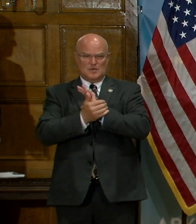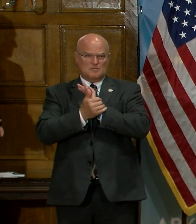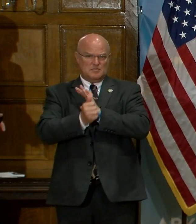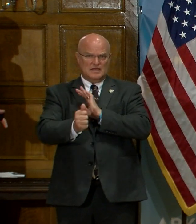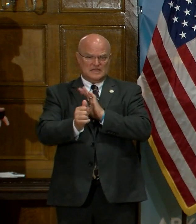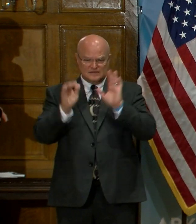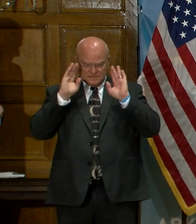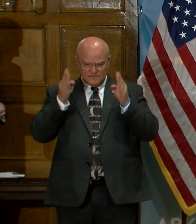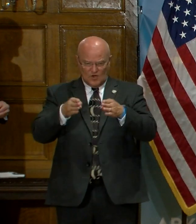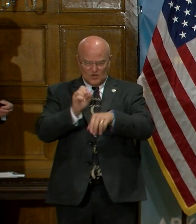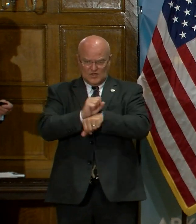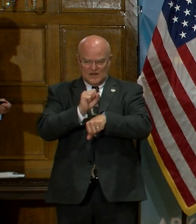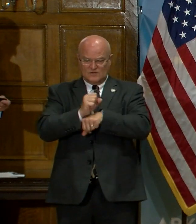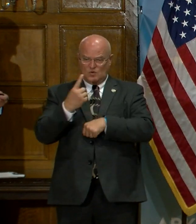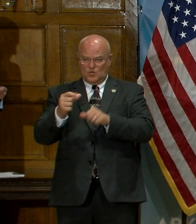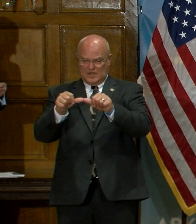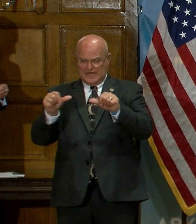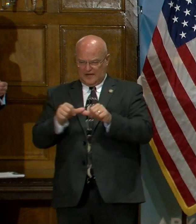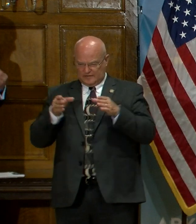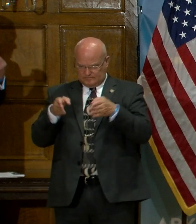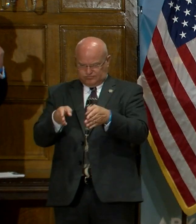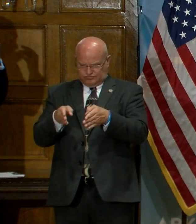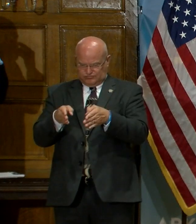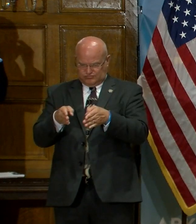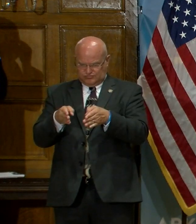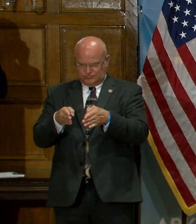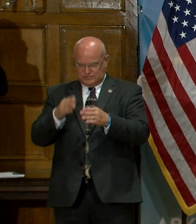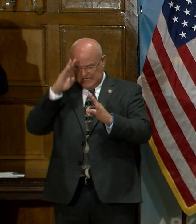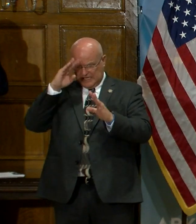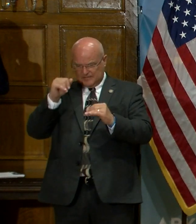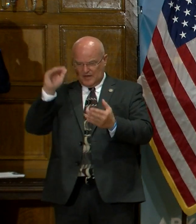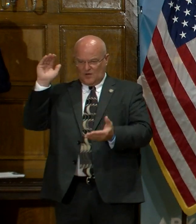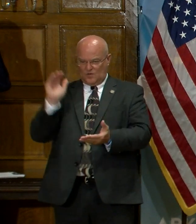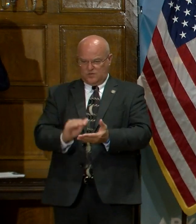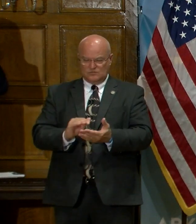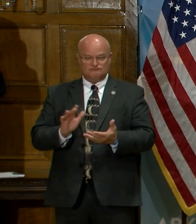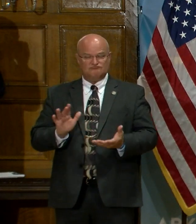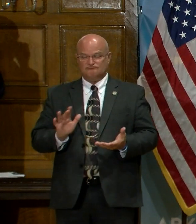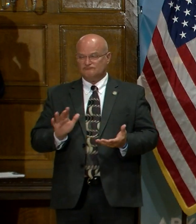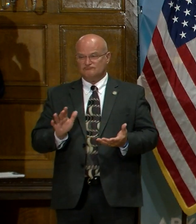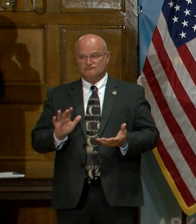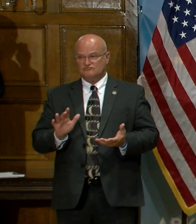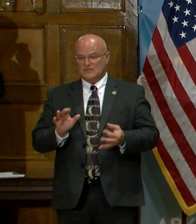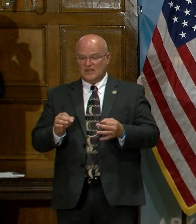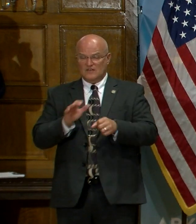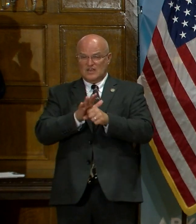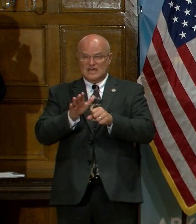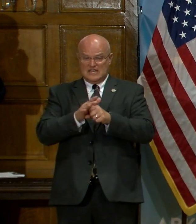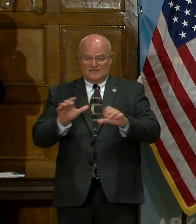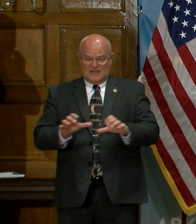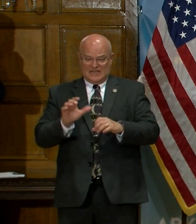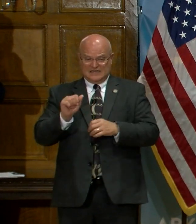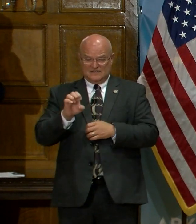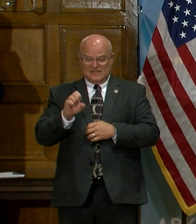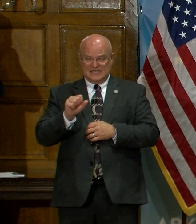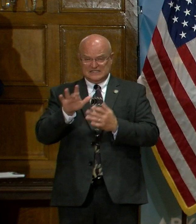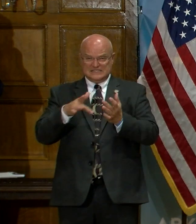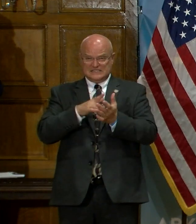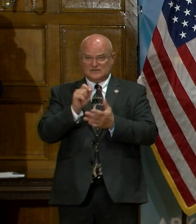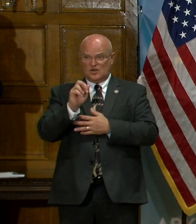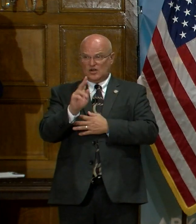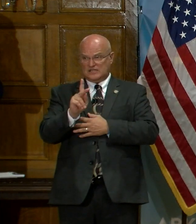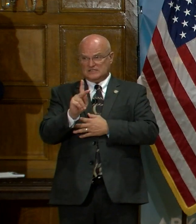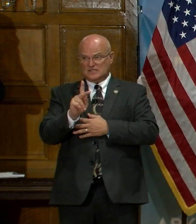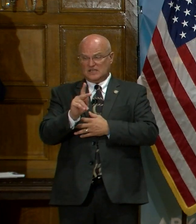to focus our efforts in one area and expect it to come down quickly. And if we get enough active cases in